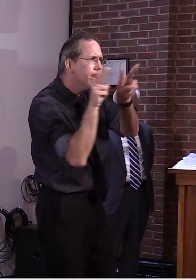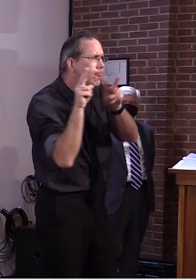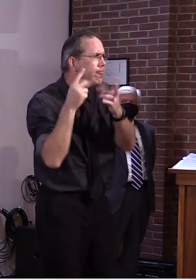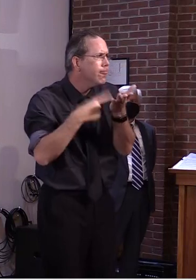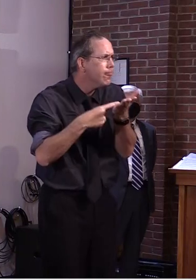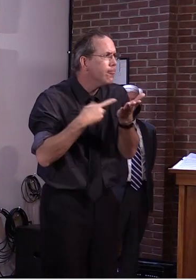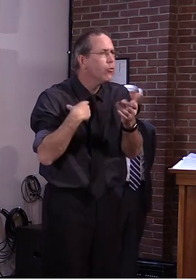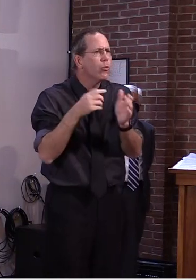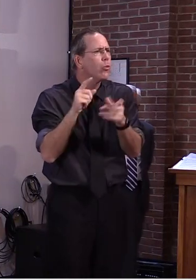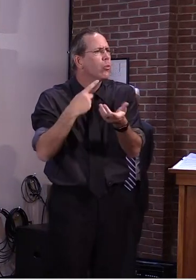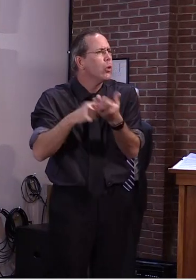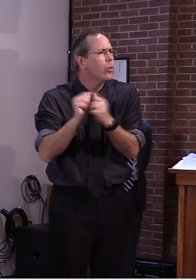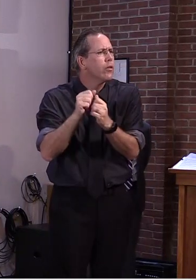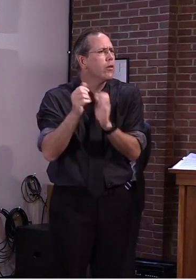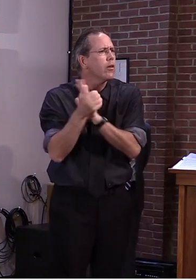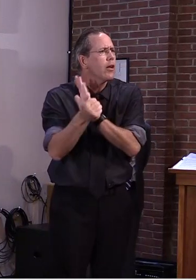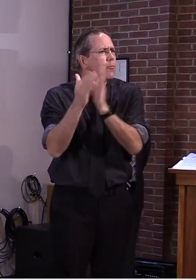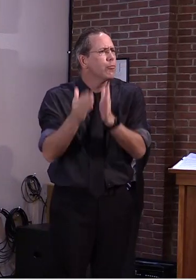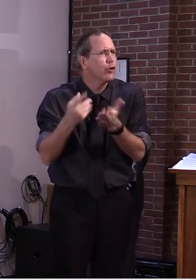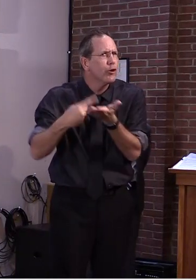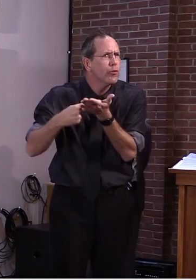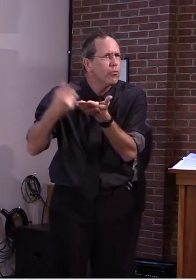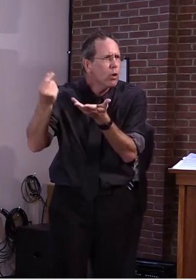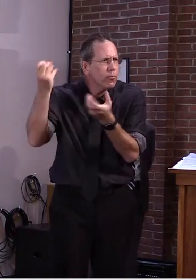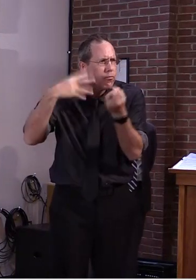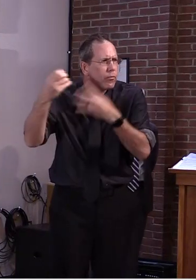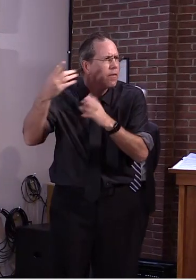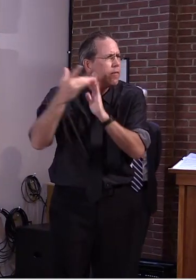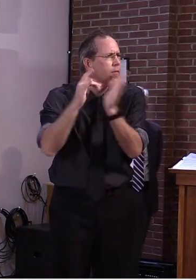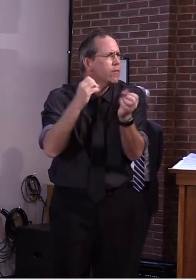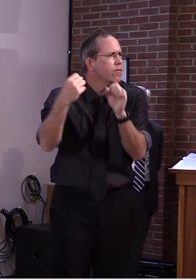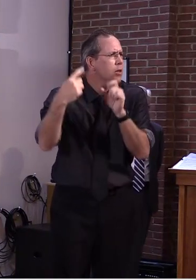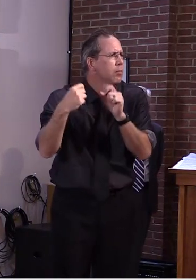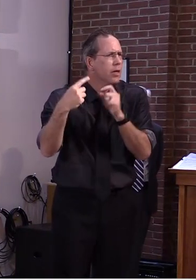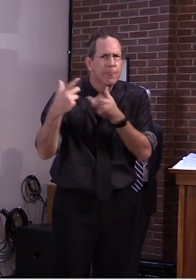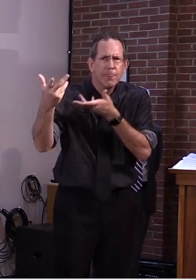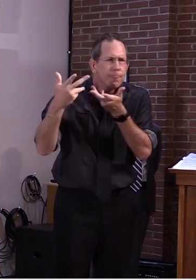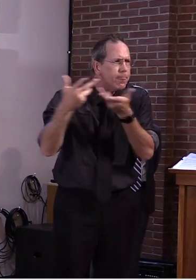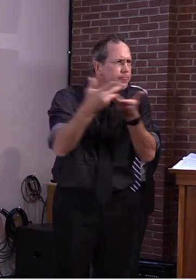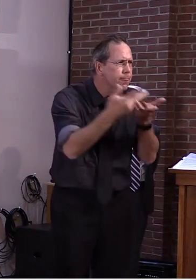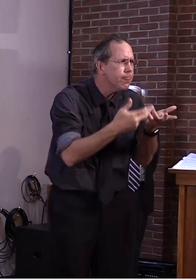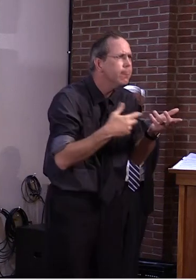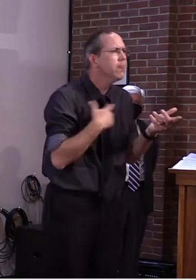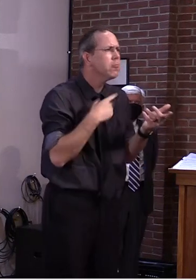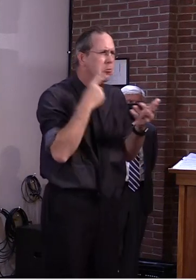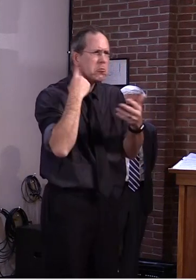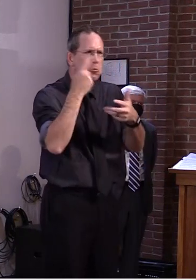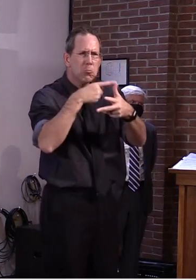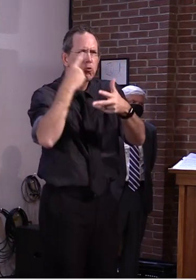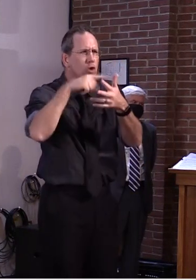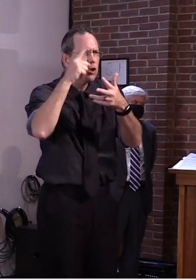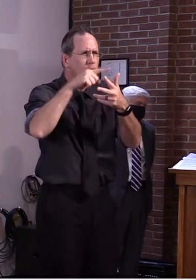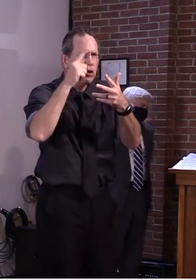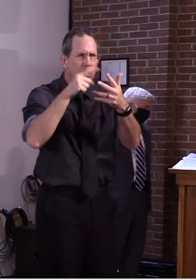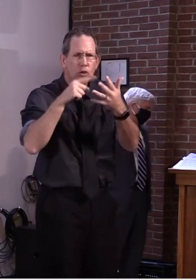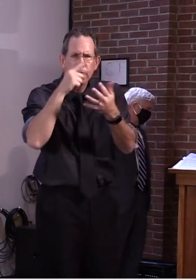national recommendations. We will also be putting significant effort behind developing guidance on student